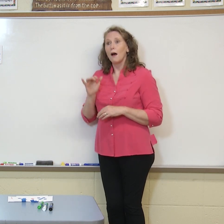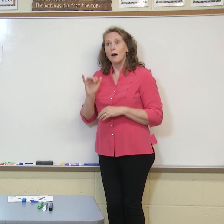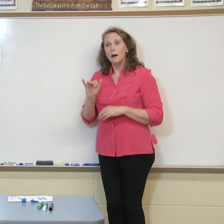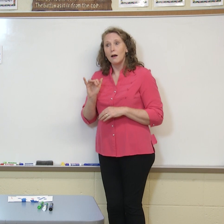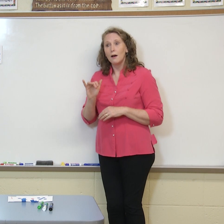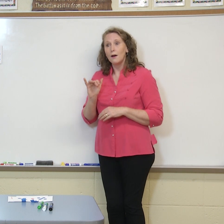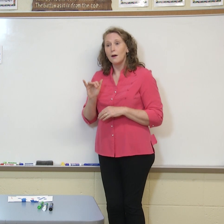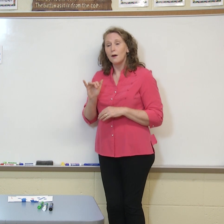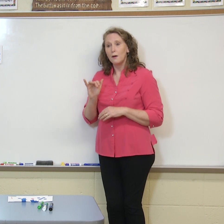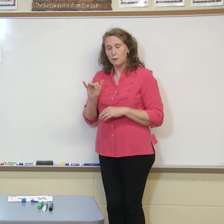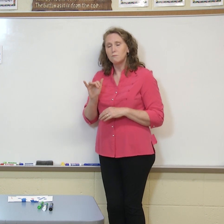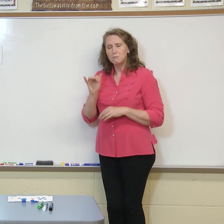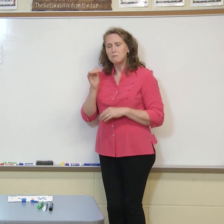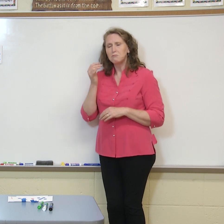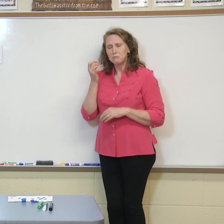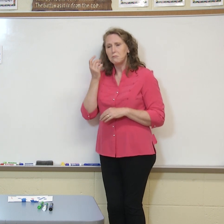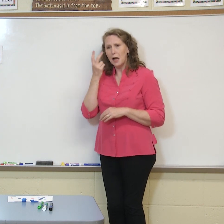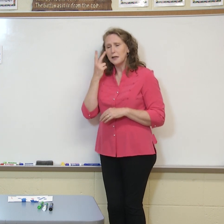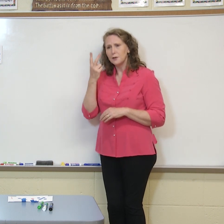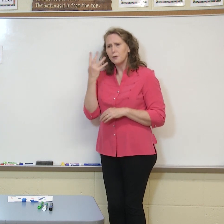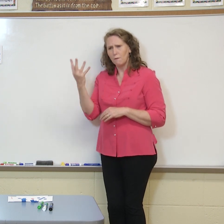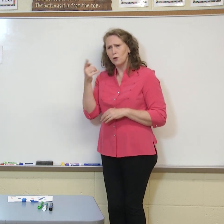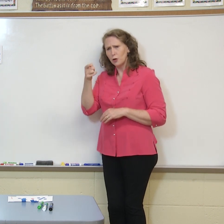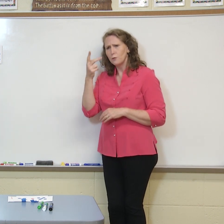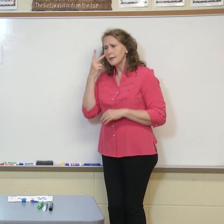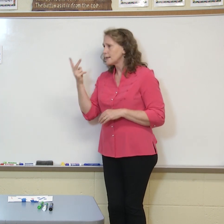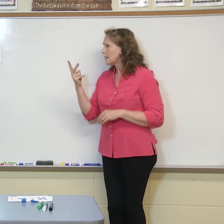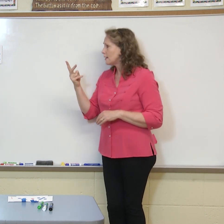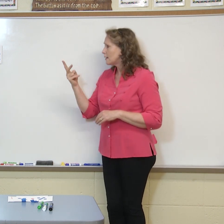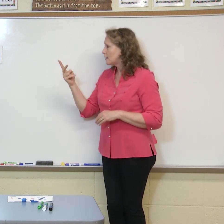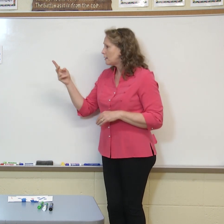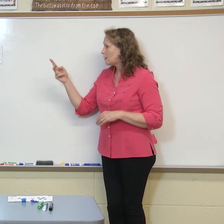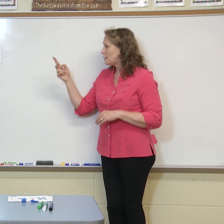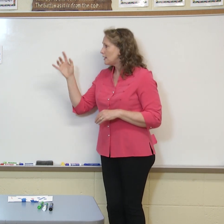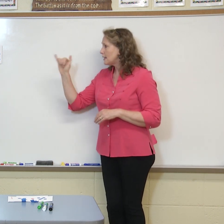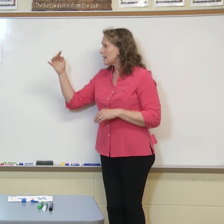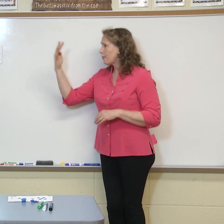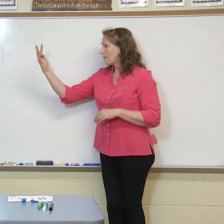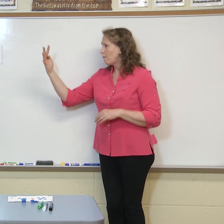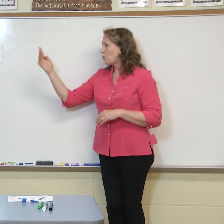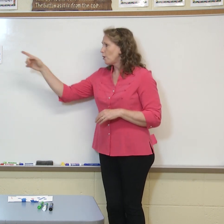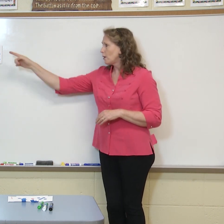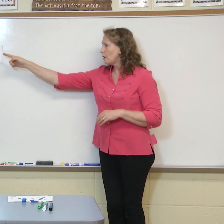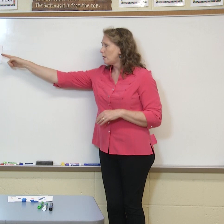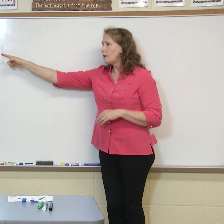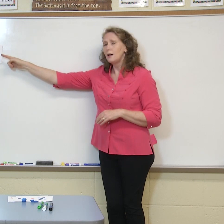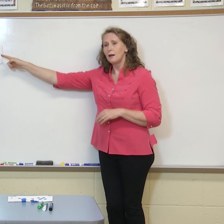Oh, I can see the 4 you see. Is this the 4 you mean?